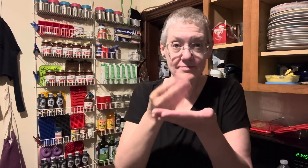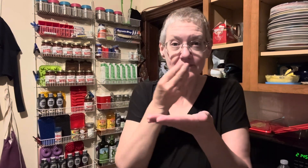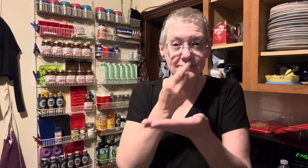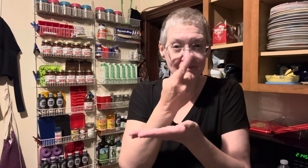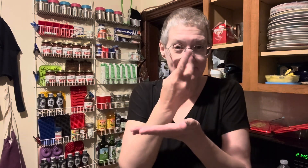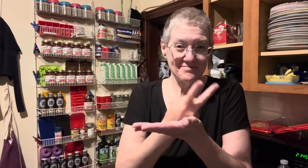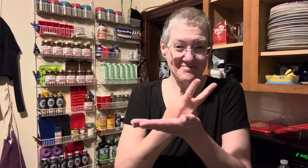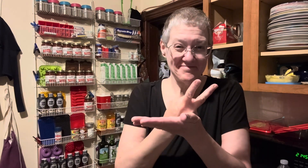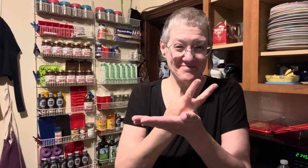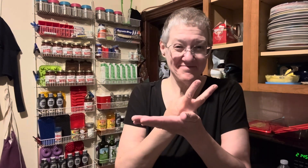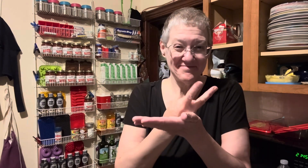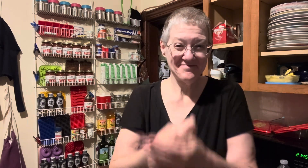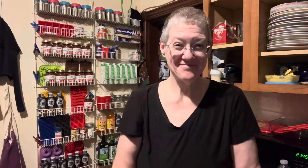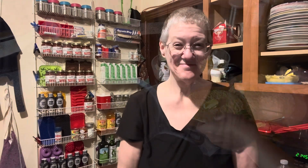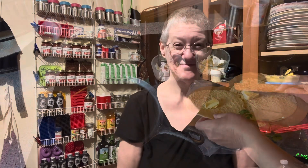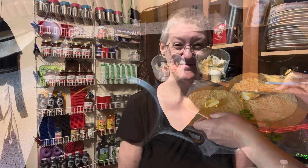net carbs, cut it in half.